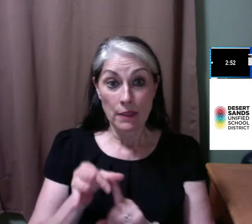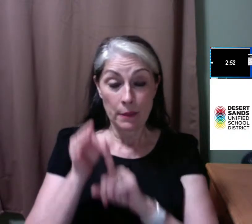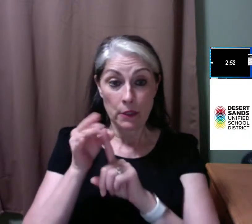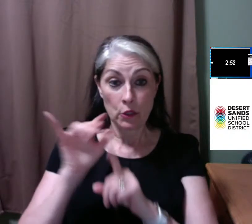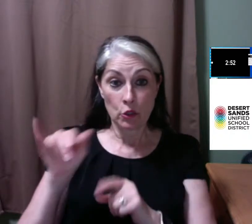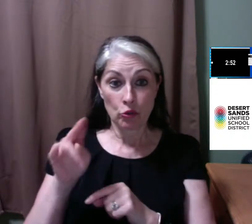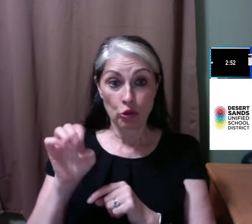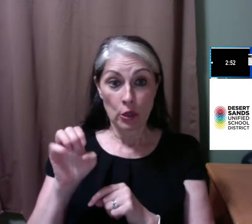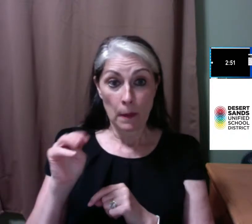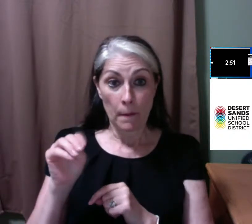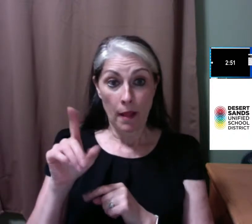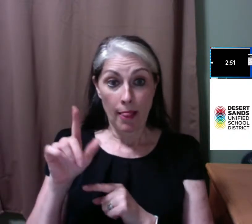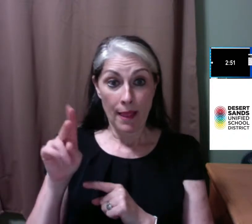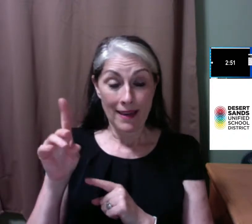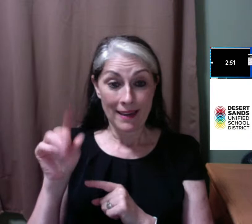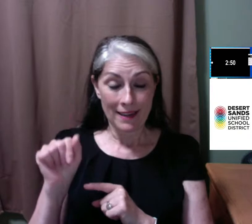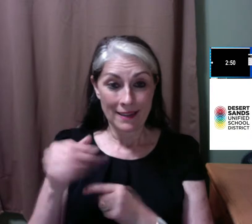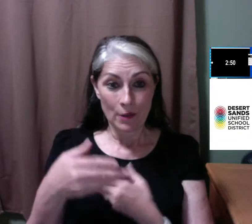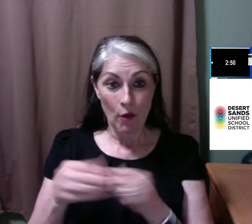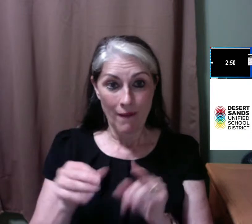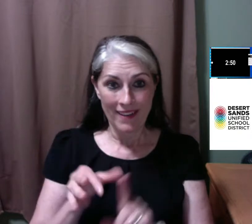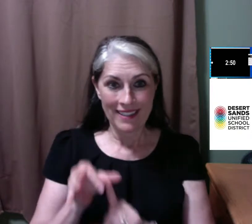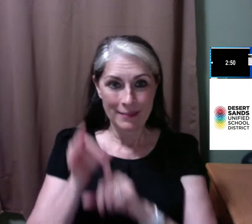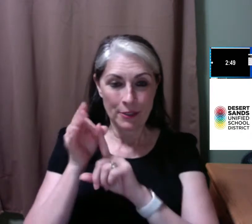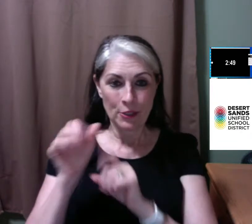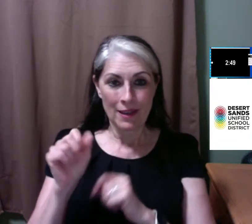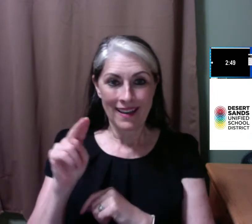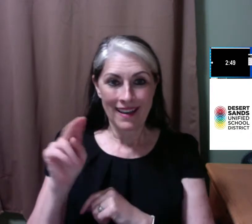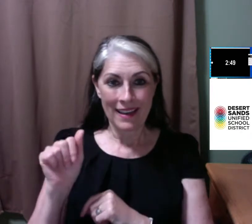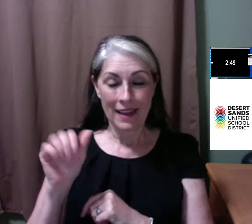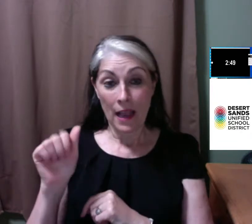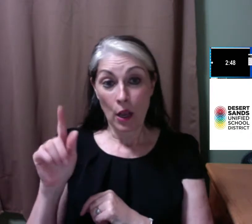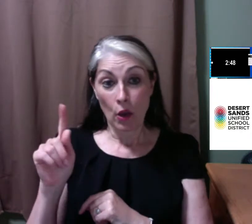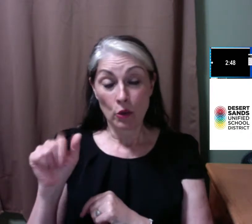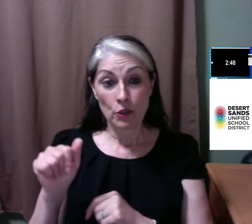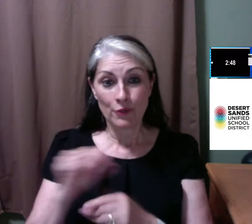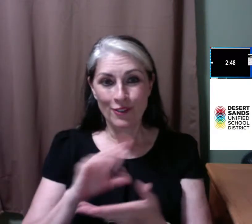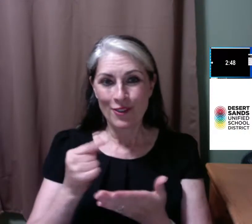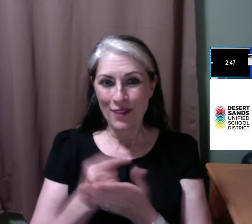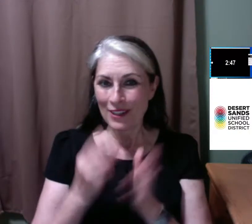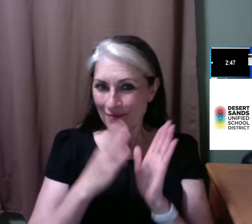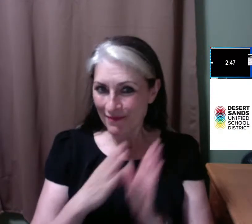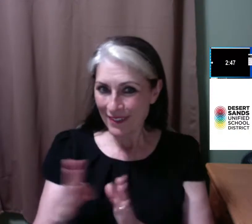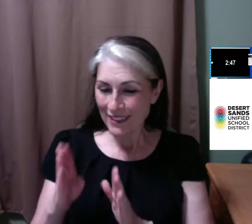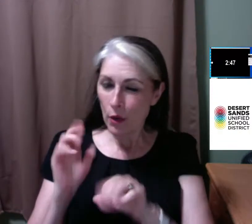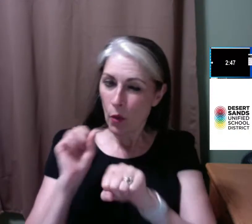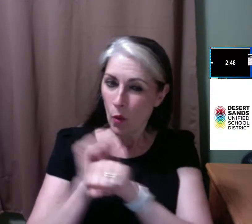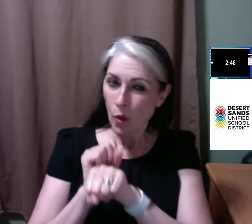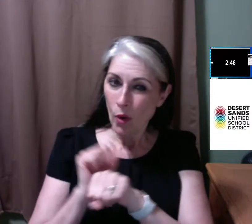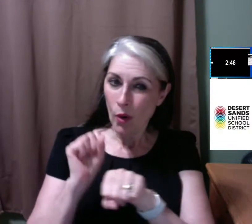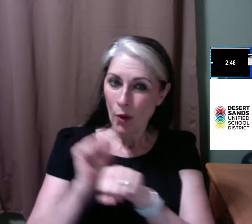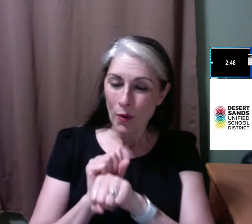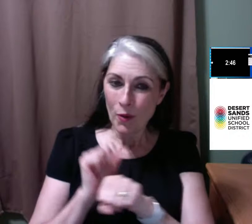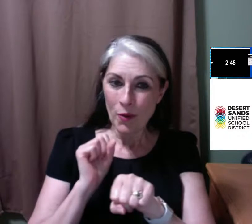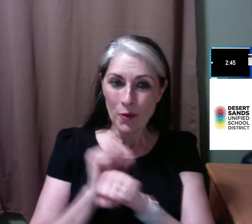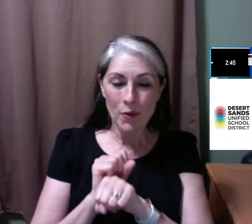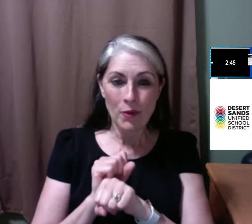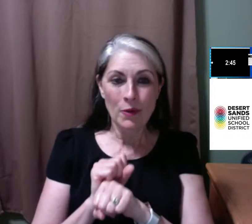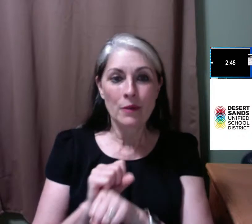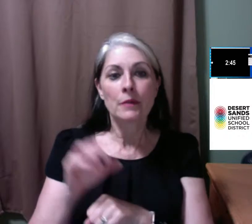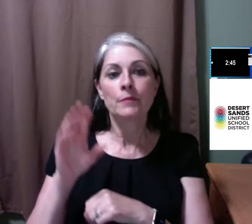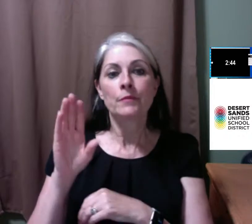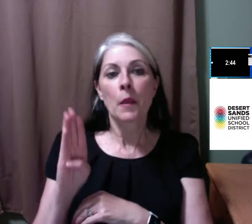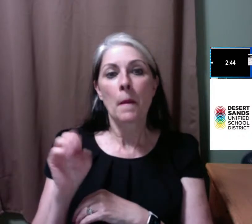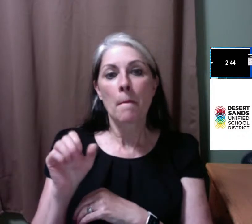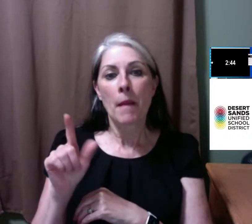Office Specialist and Ms. Anna Acosta for all their graduation planning and hard work. This is Mr. Bautista's